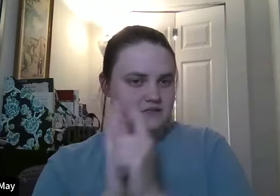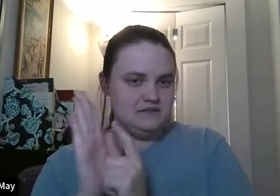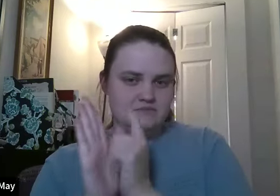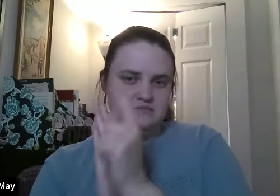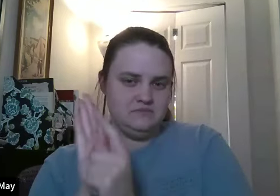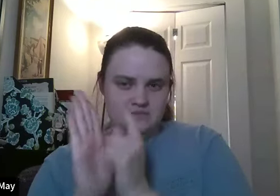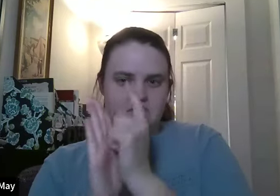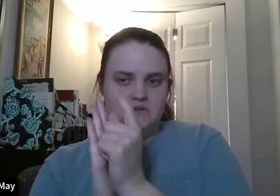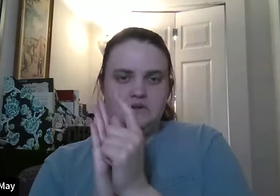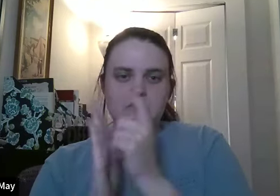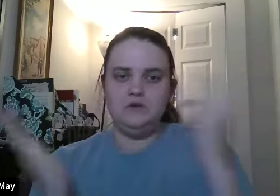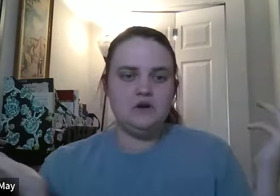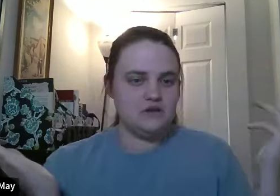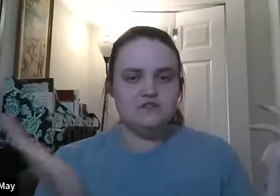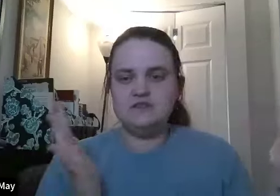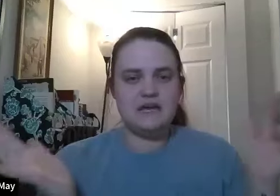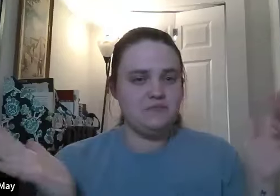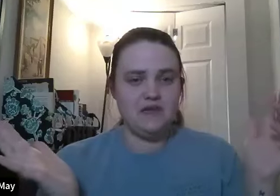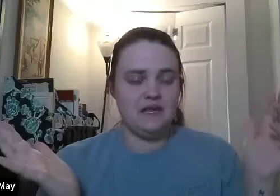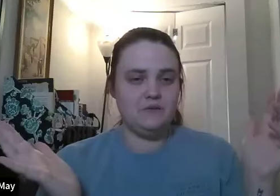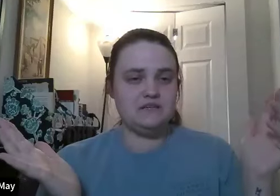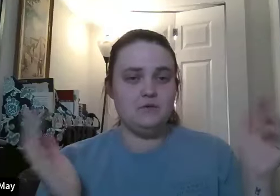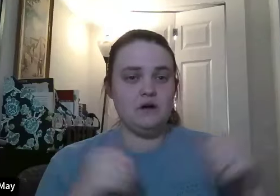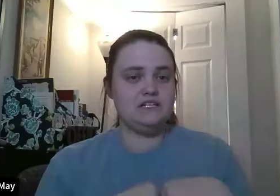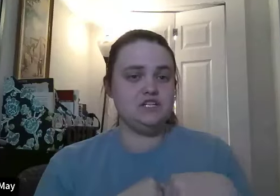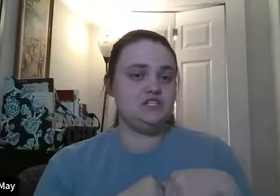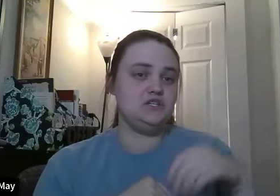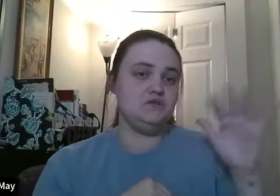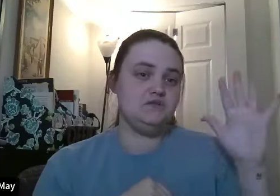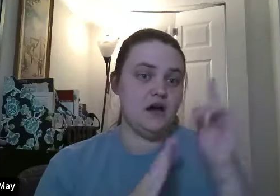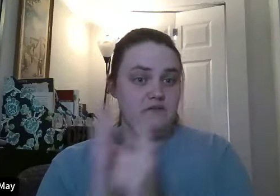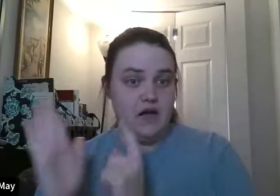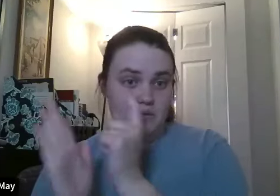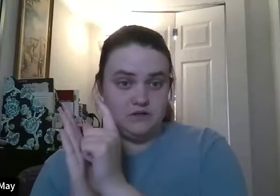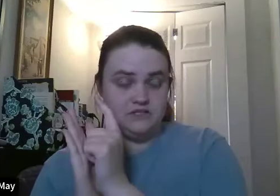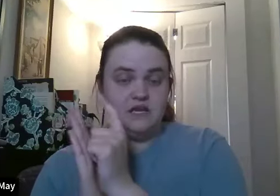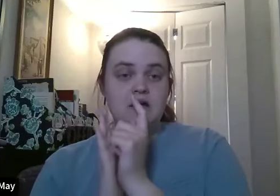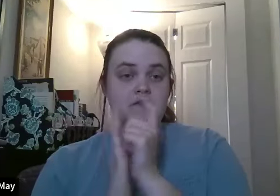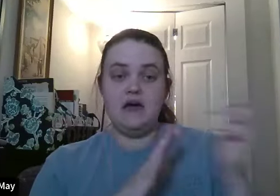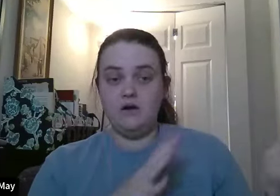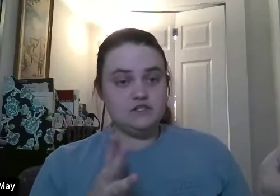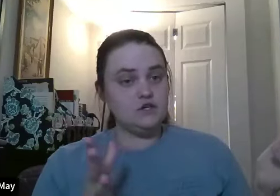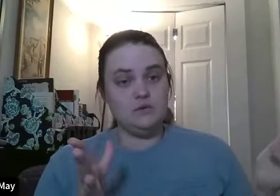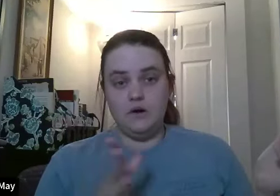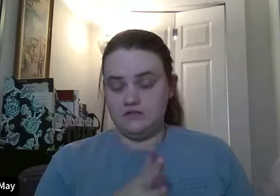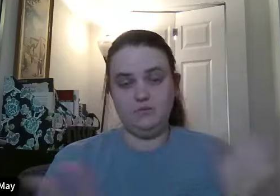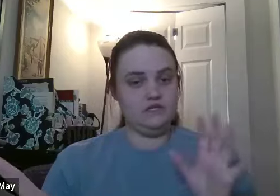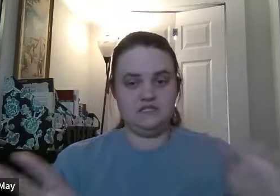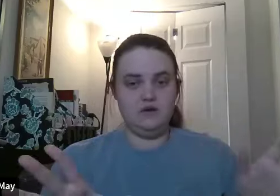sense. You can also do the same thing anyways if you wanted to just do 5 hours. That also it works as well.